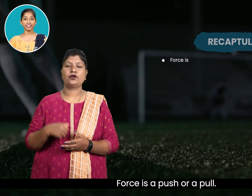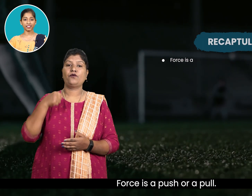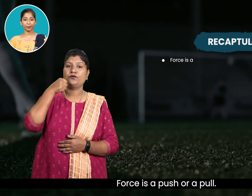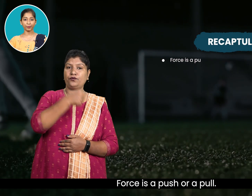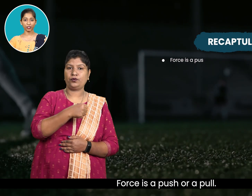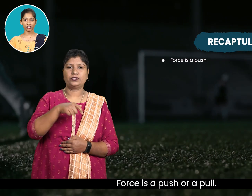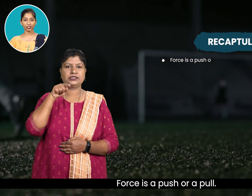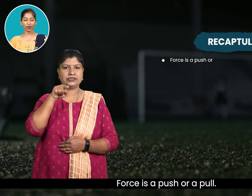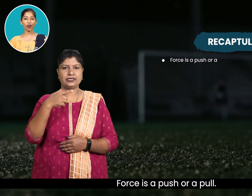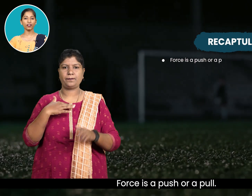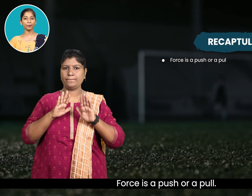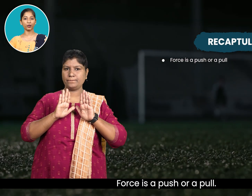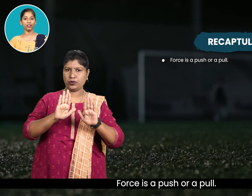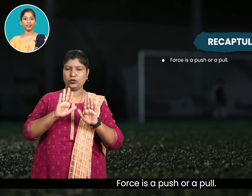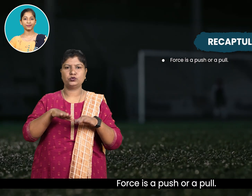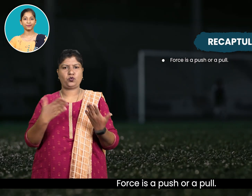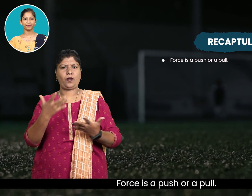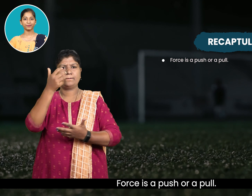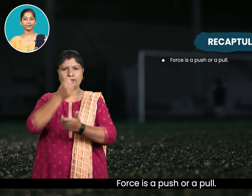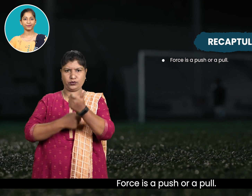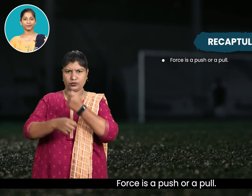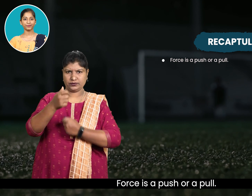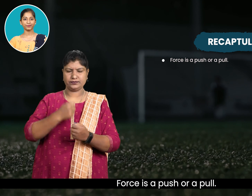Force is a push or a pull.